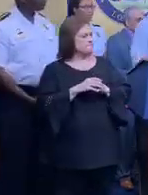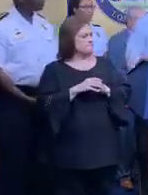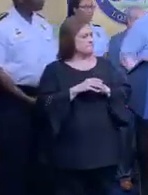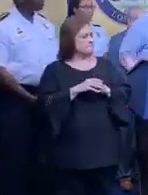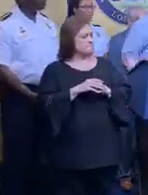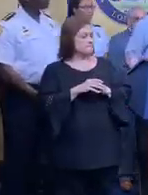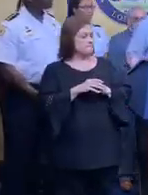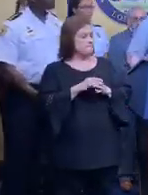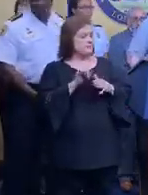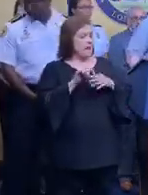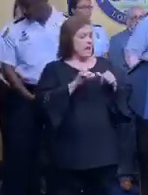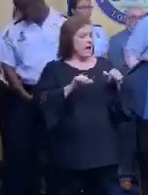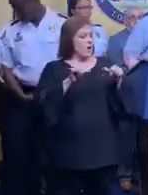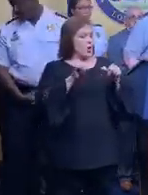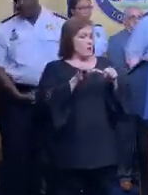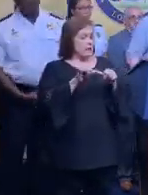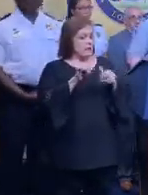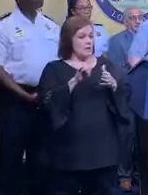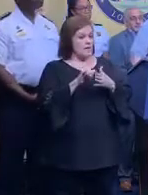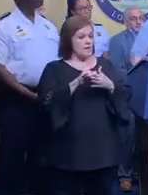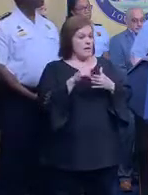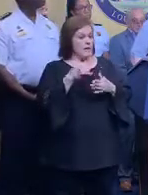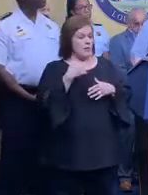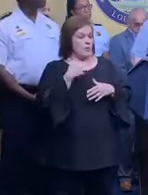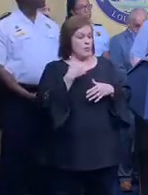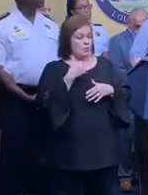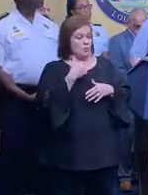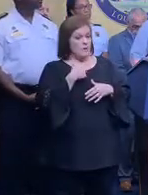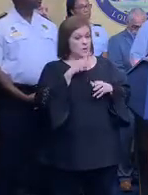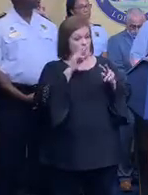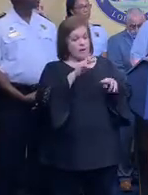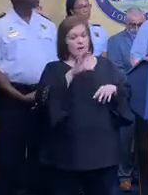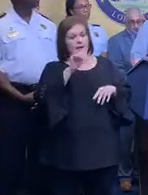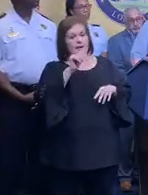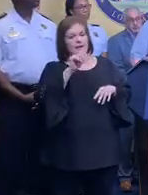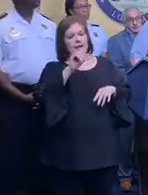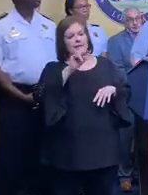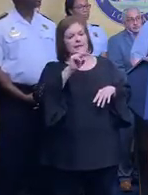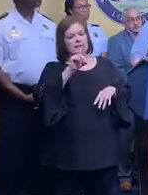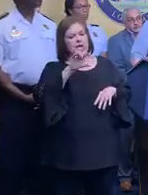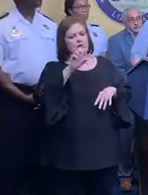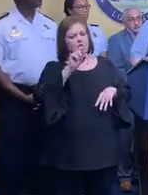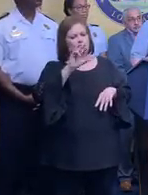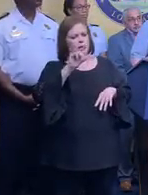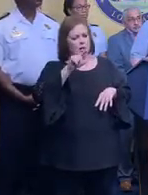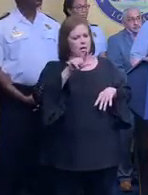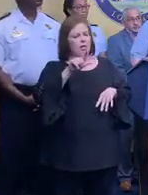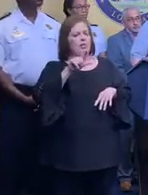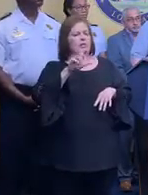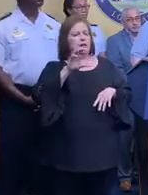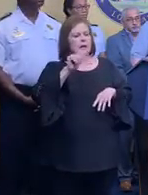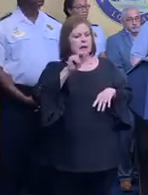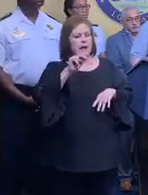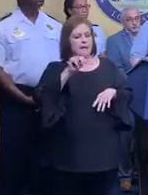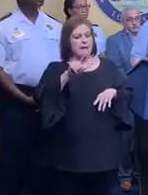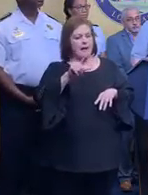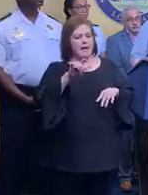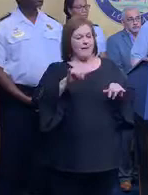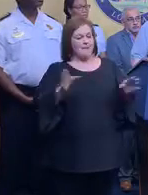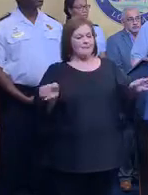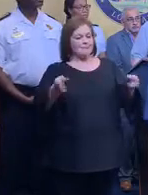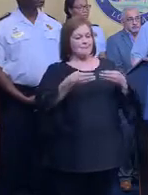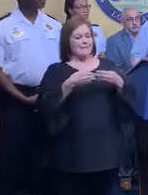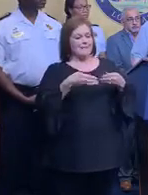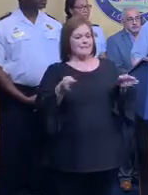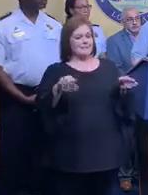The primary area that we are looking at is the industrial canal lock on the river itself. And there is one other location